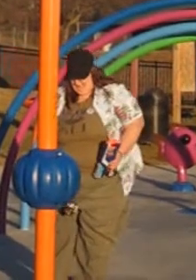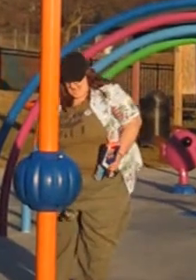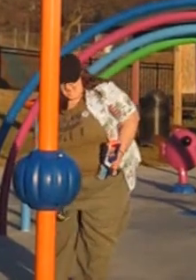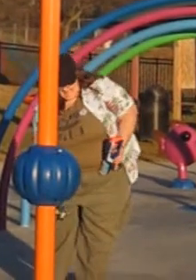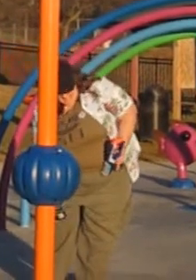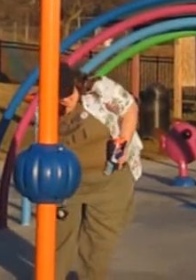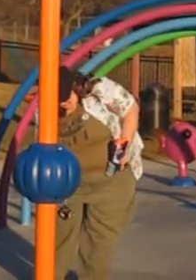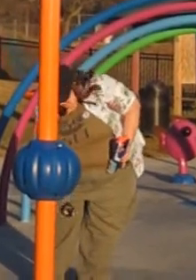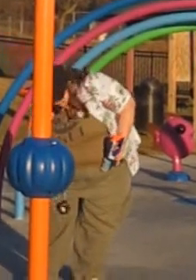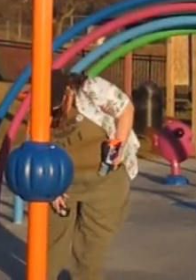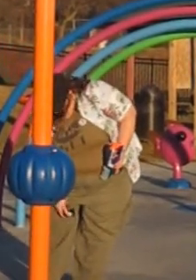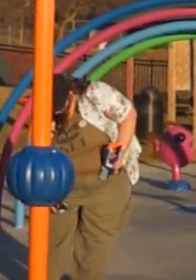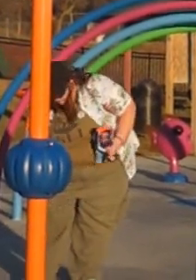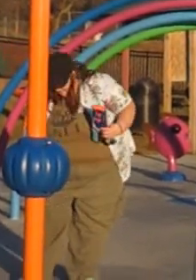There's like two up here still.